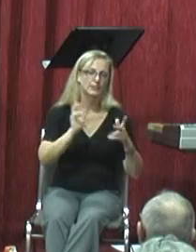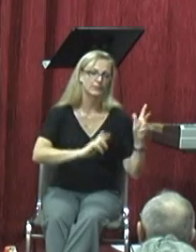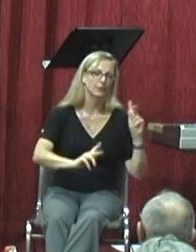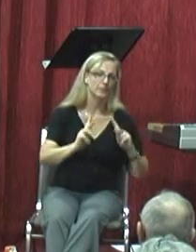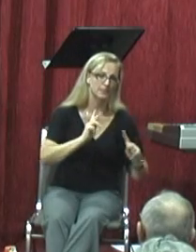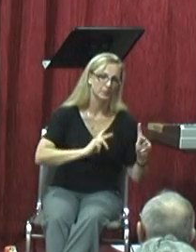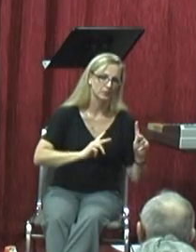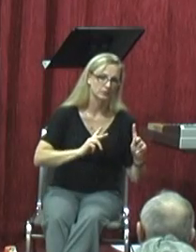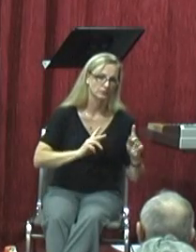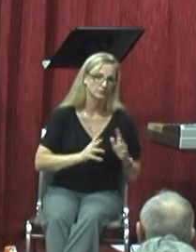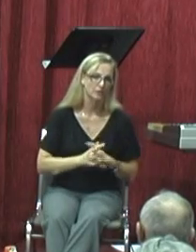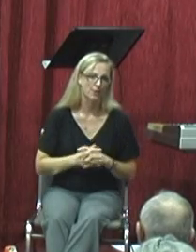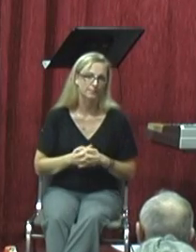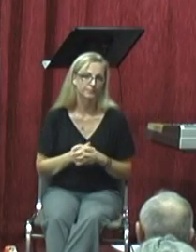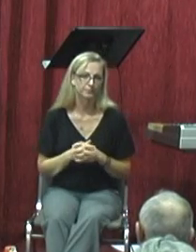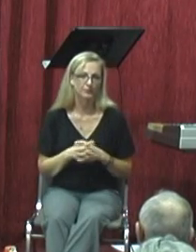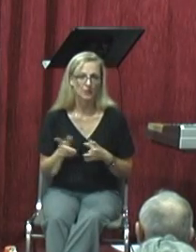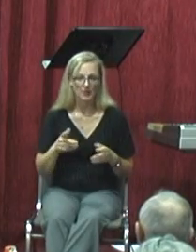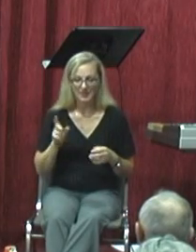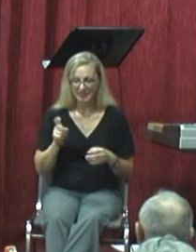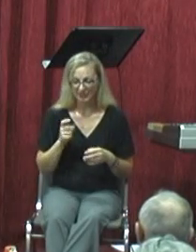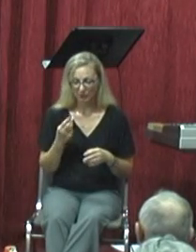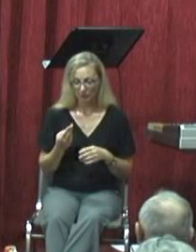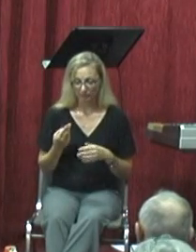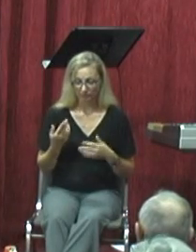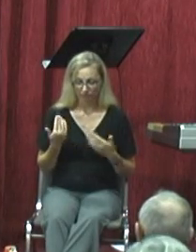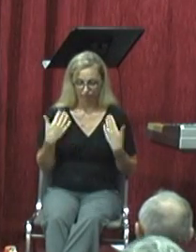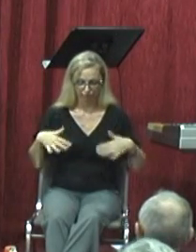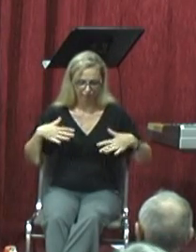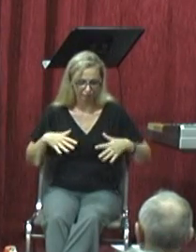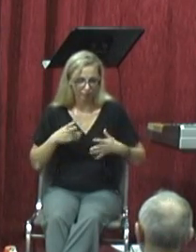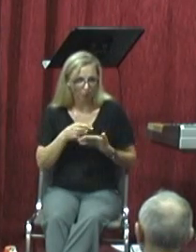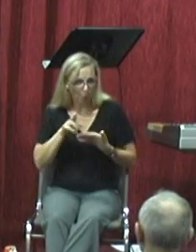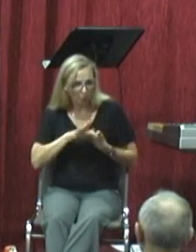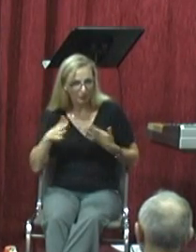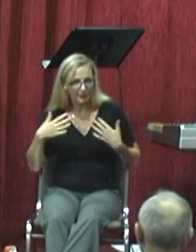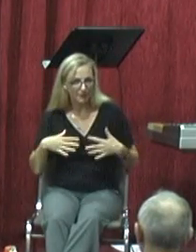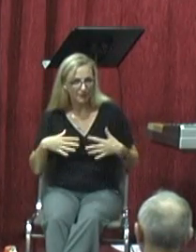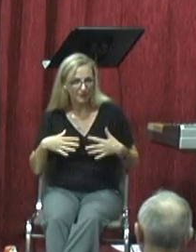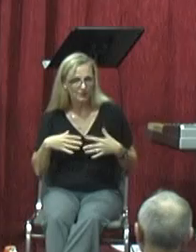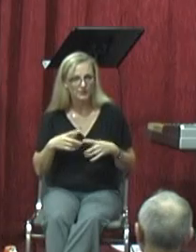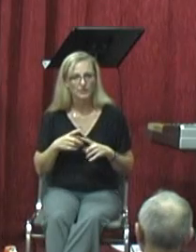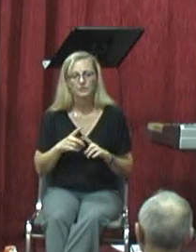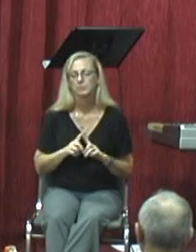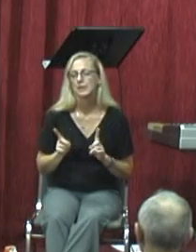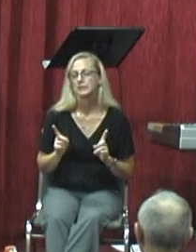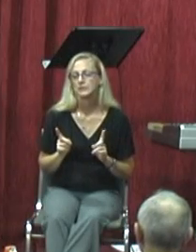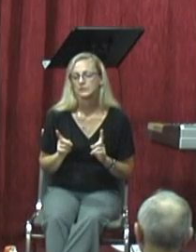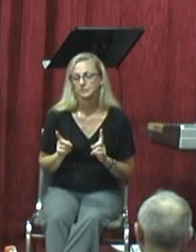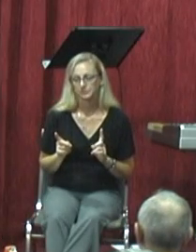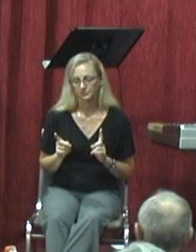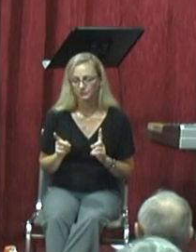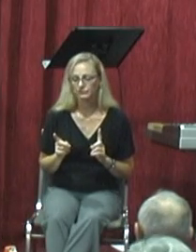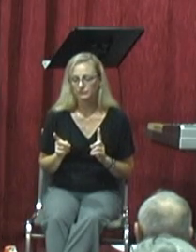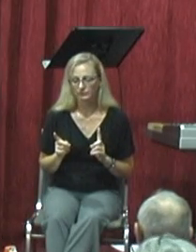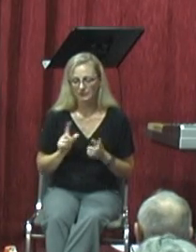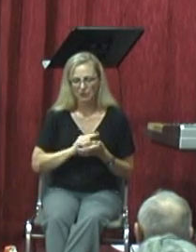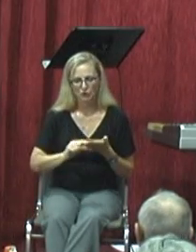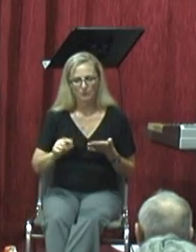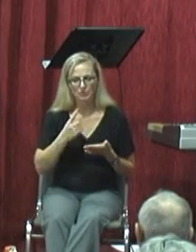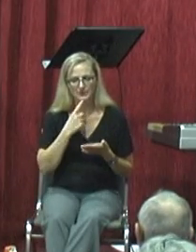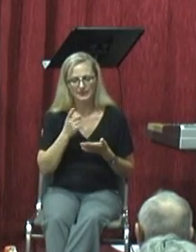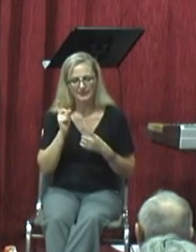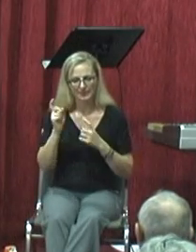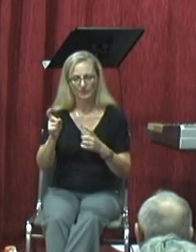people. And they were to wear holy garments, but the scripture says to give them dignity and honor. So that's